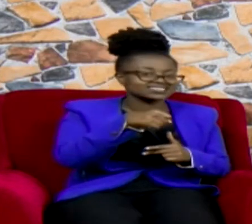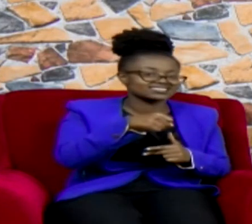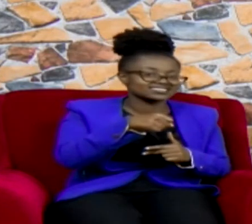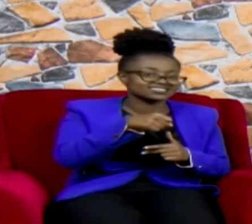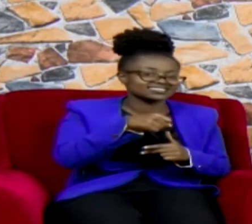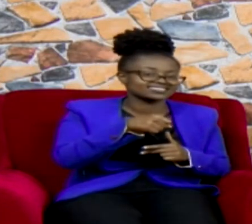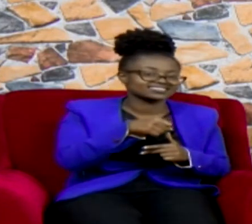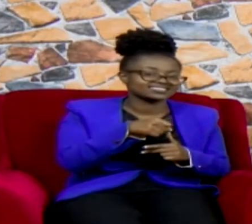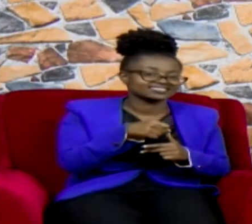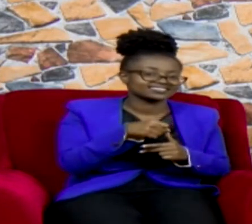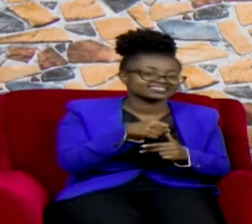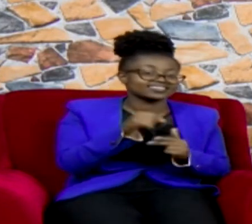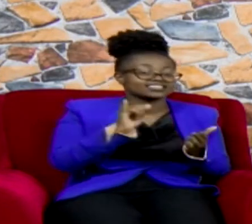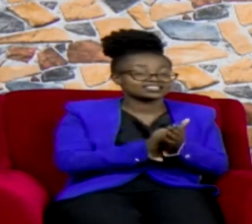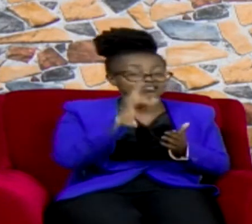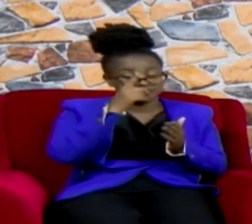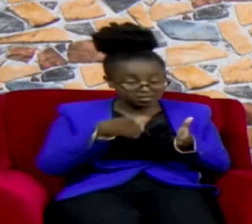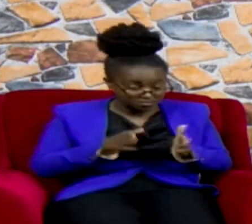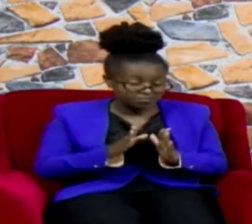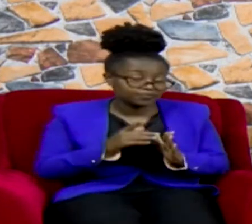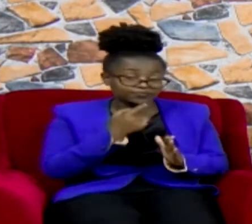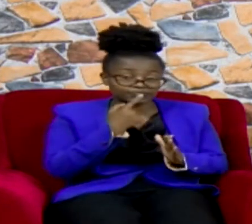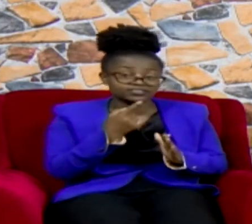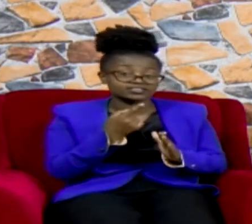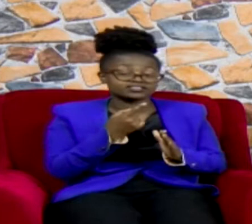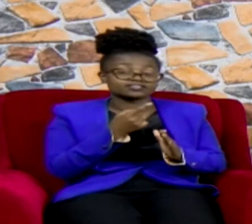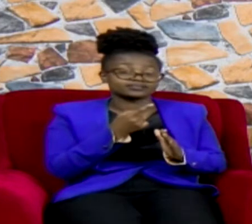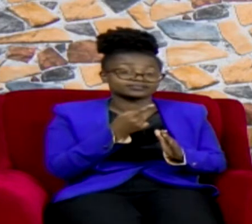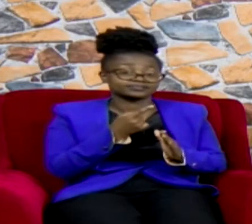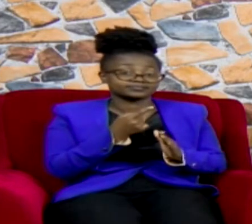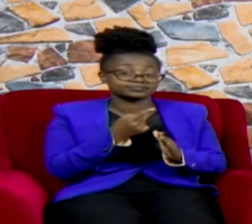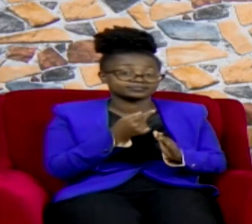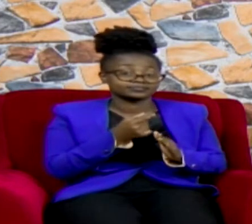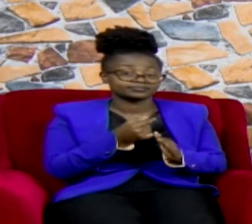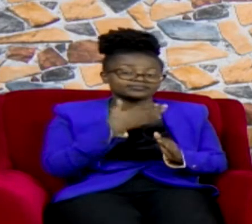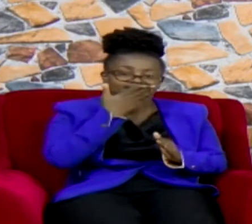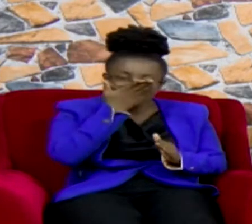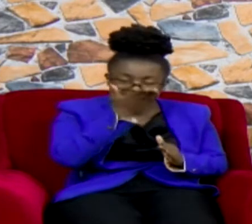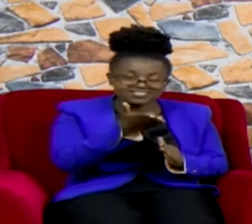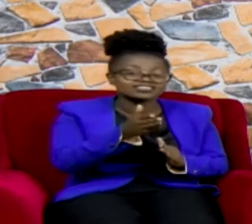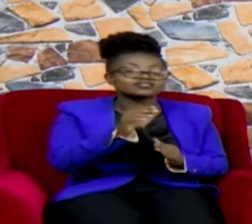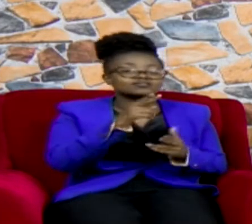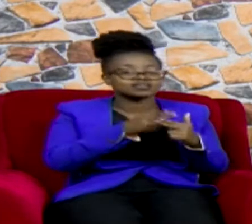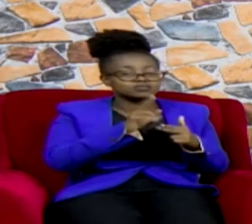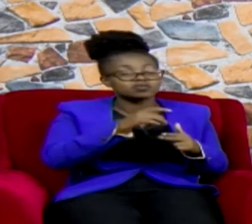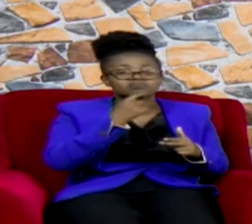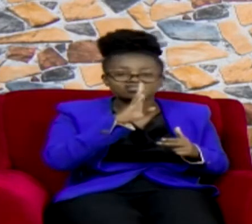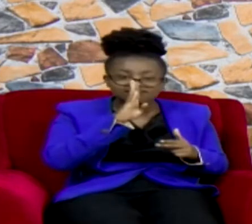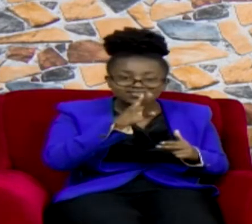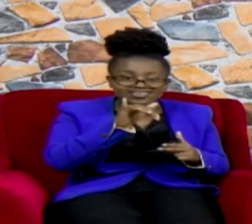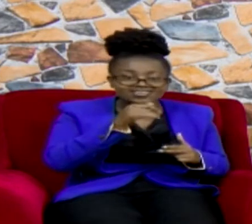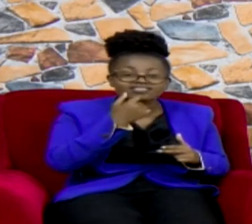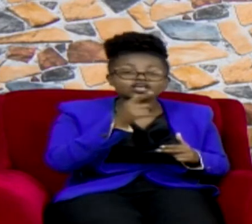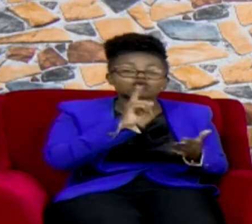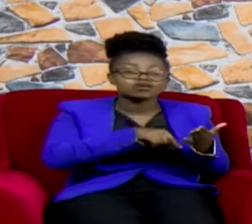yes. Yes. So that's one way of yes response. Okay. Responding to your name when you are called All by right. saying yes. Oh, or